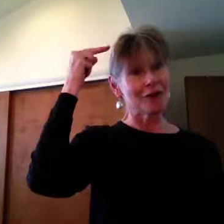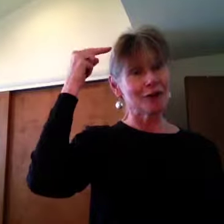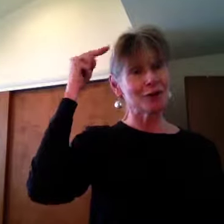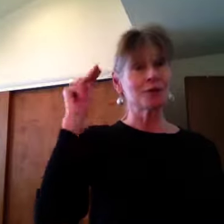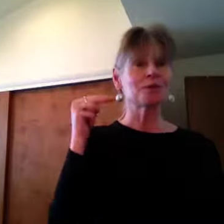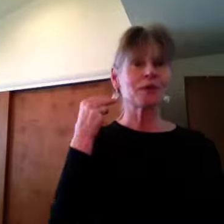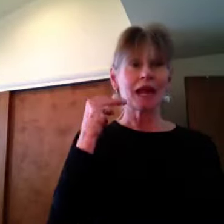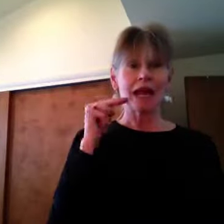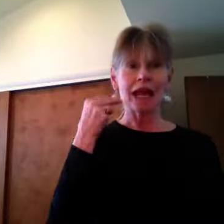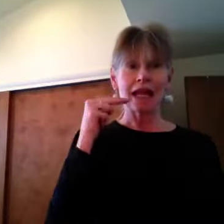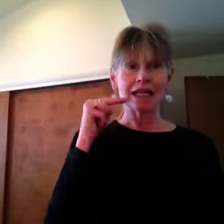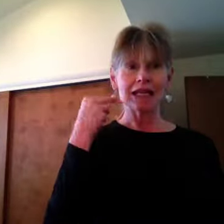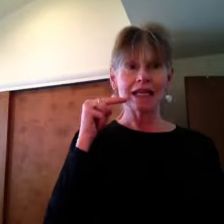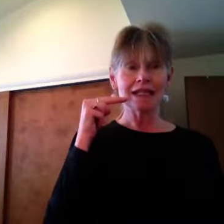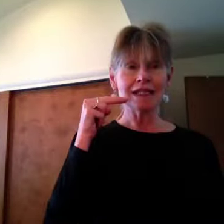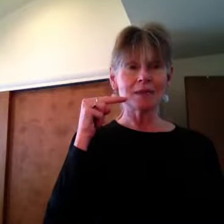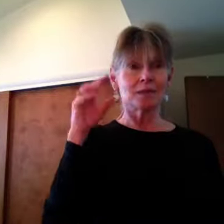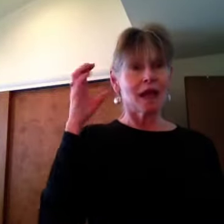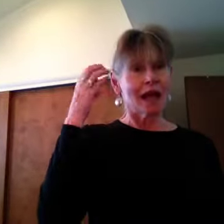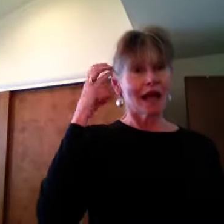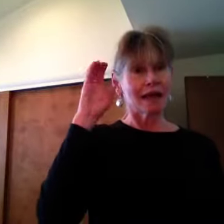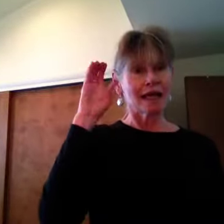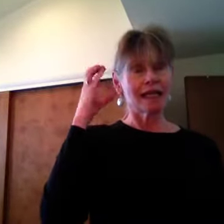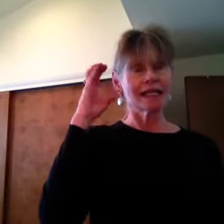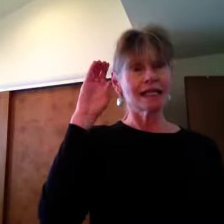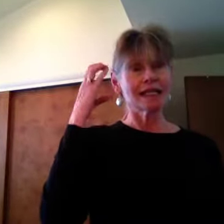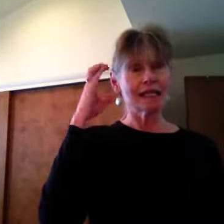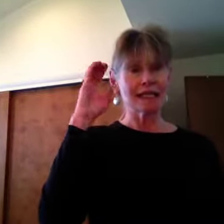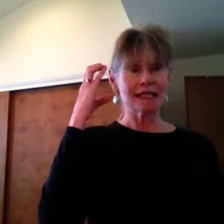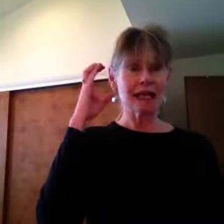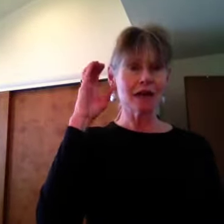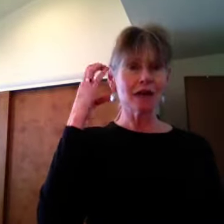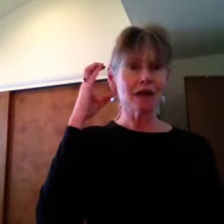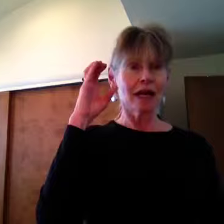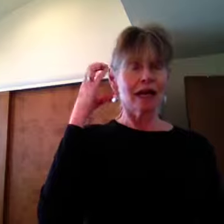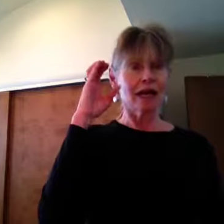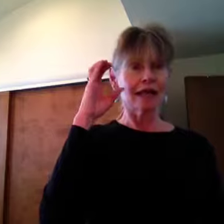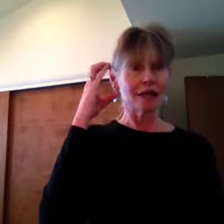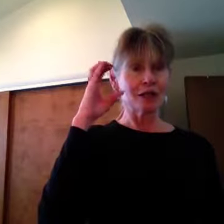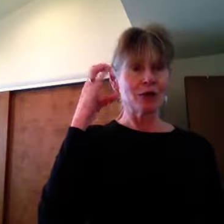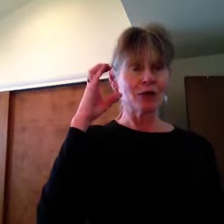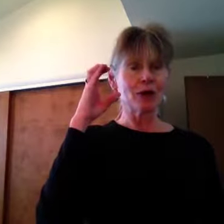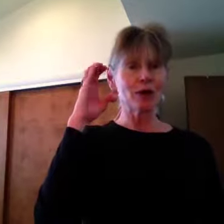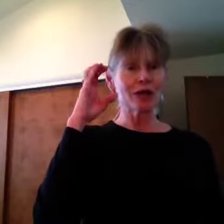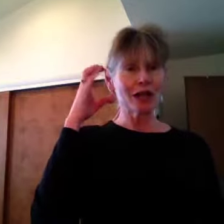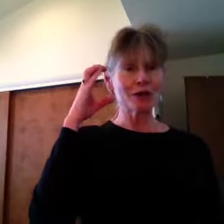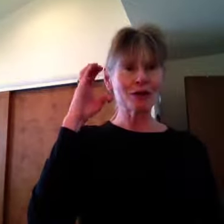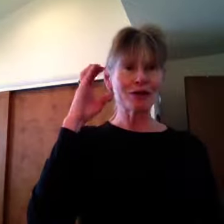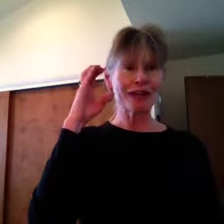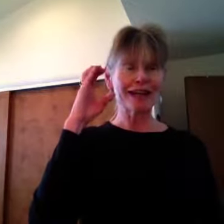nephew and niece. And cousin is in the center, unless you know the gender of the